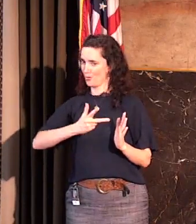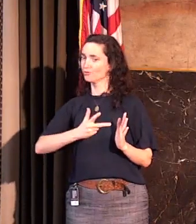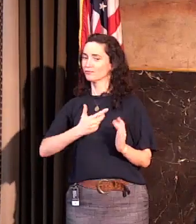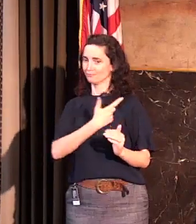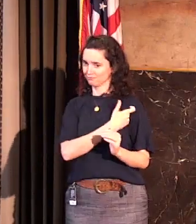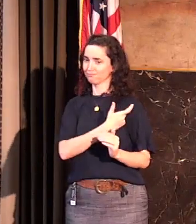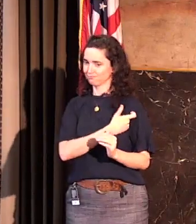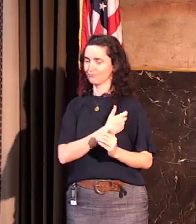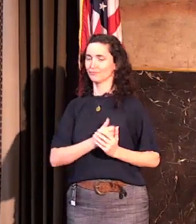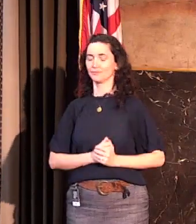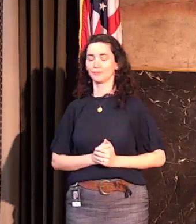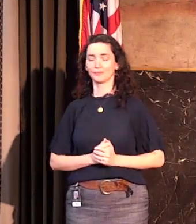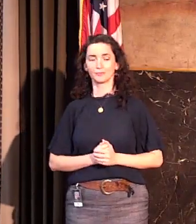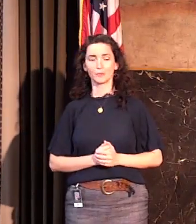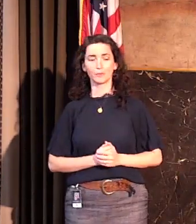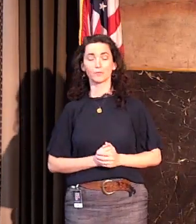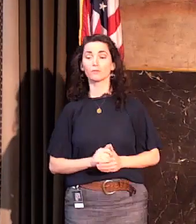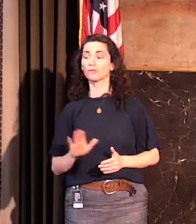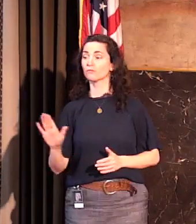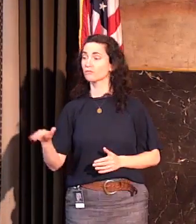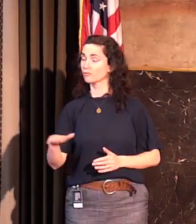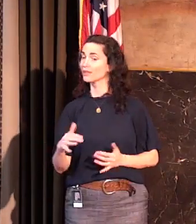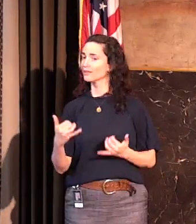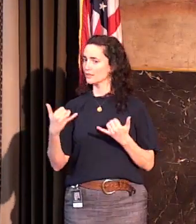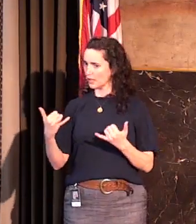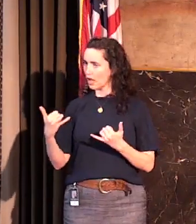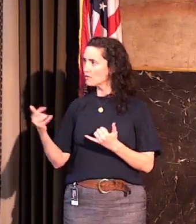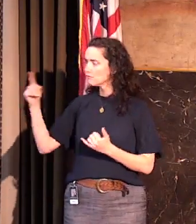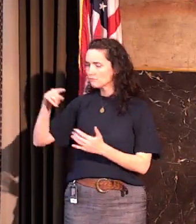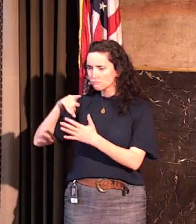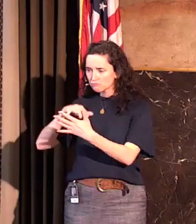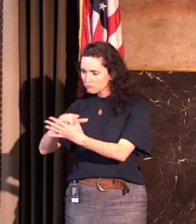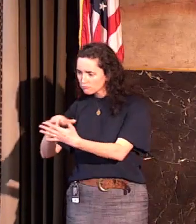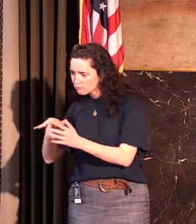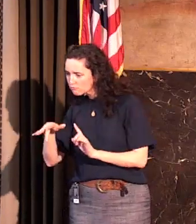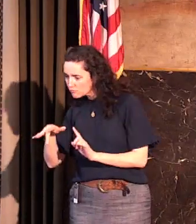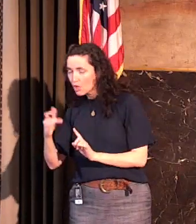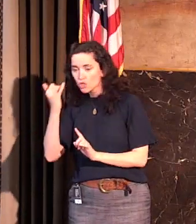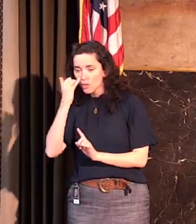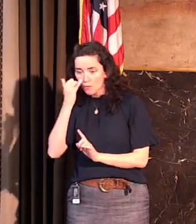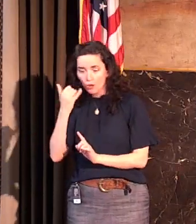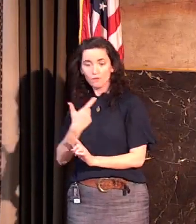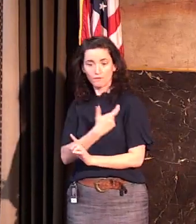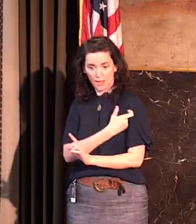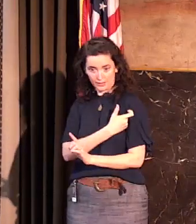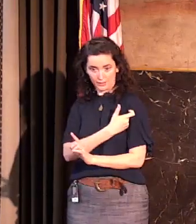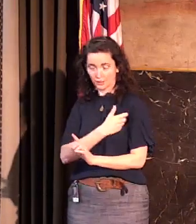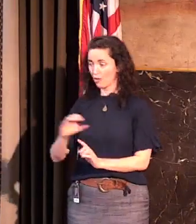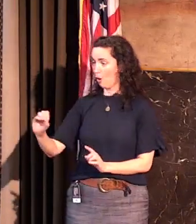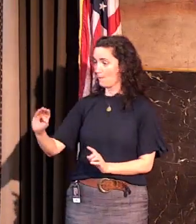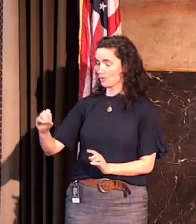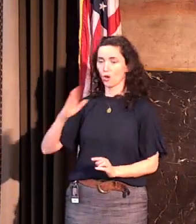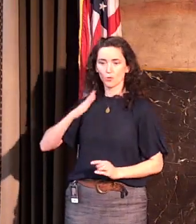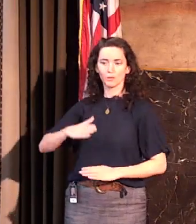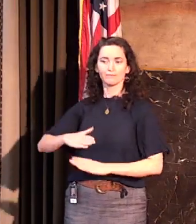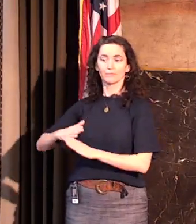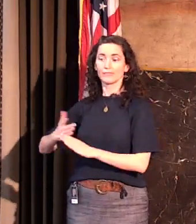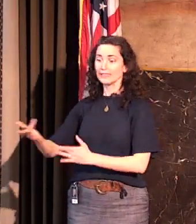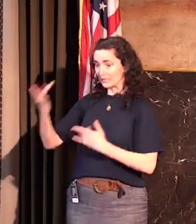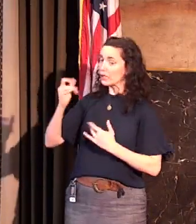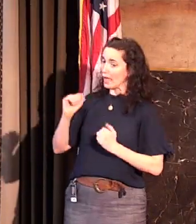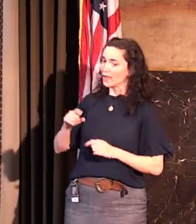Thirdly, current vaccines do protect against severe illness, hospitalizations, and deaths due to infection with the Omicron